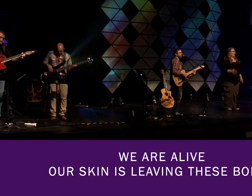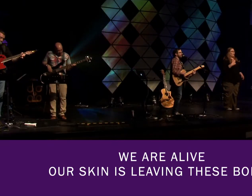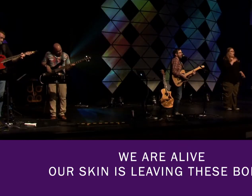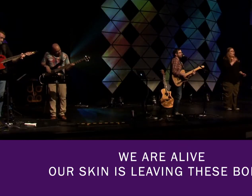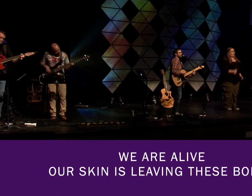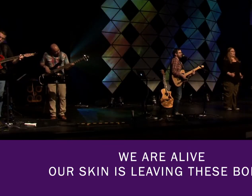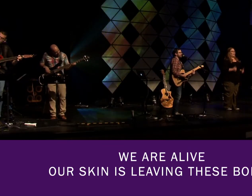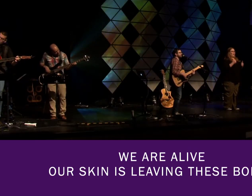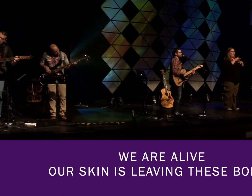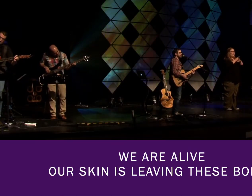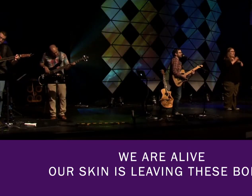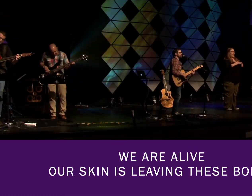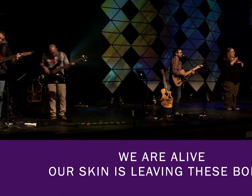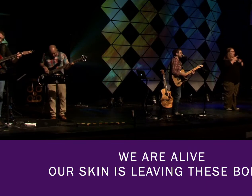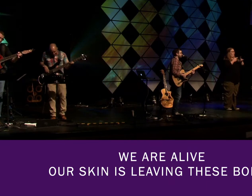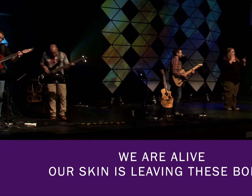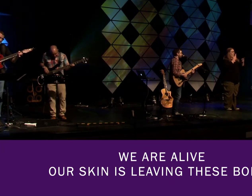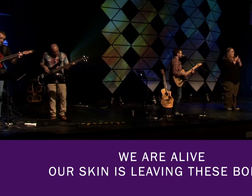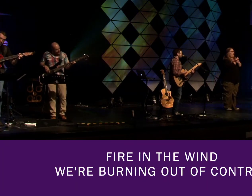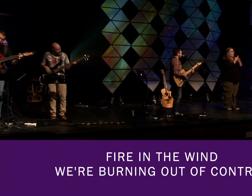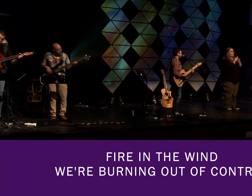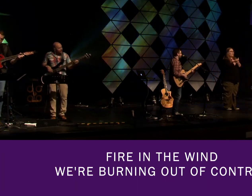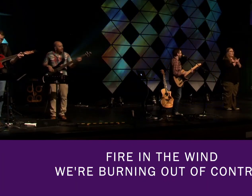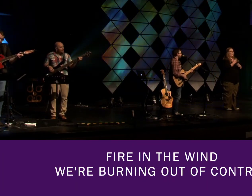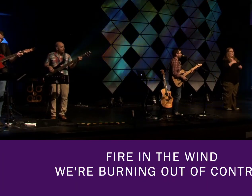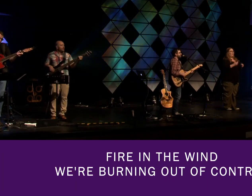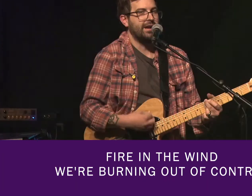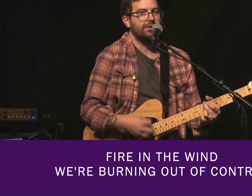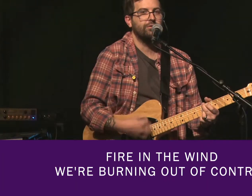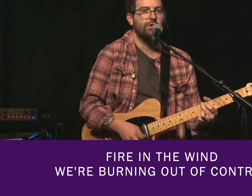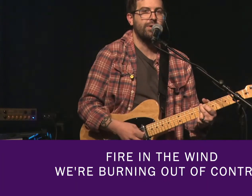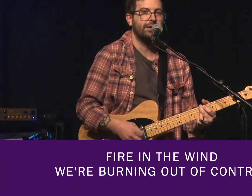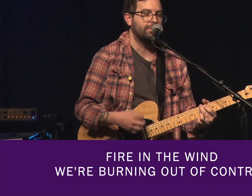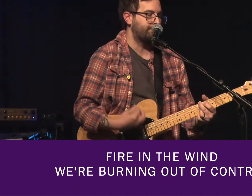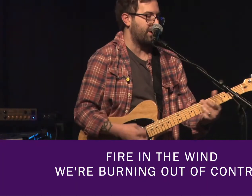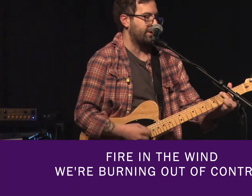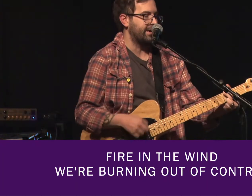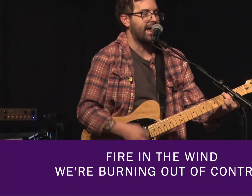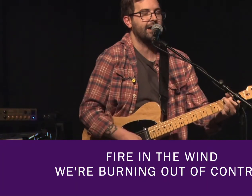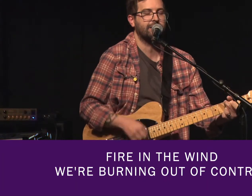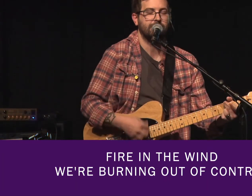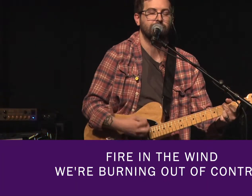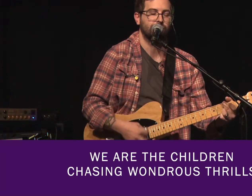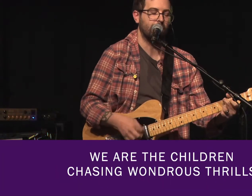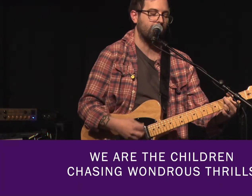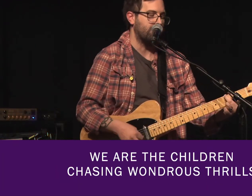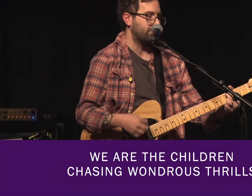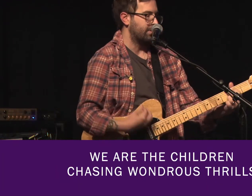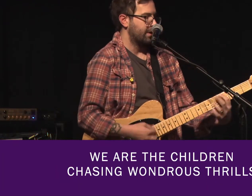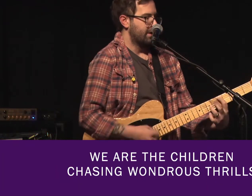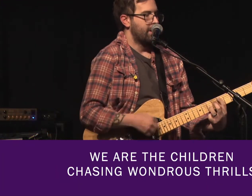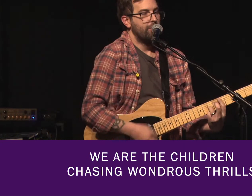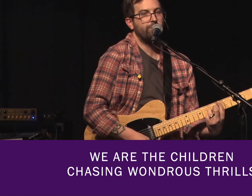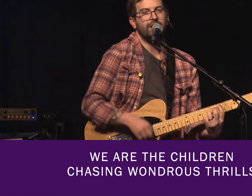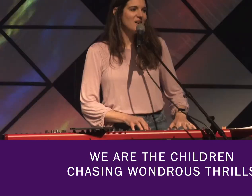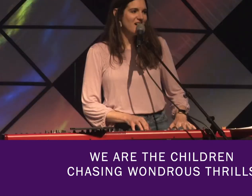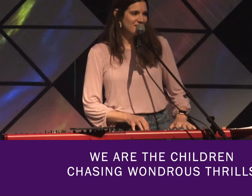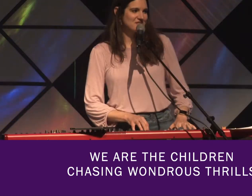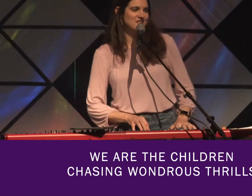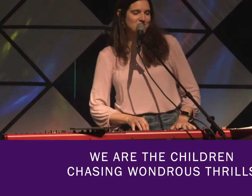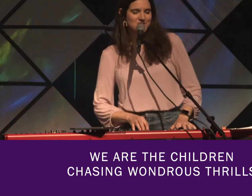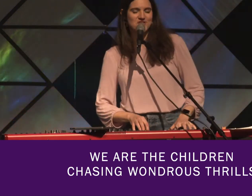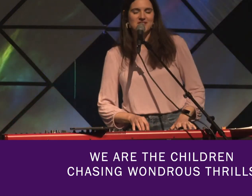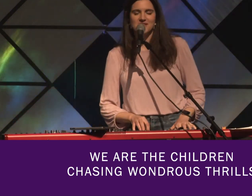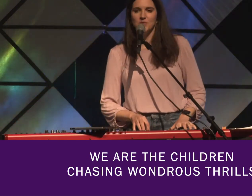We are alive, our skin is leaving these bones. Fire in the wind, we're burning out of control. We are